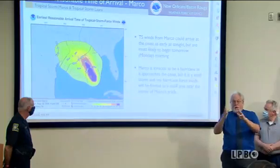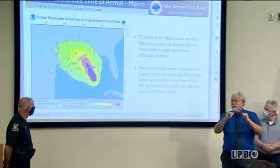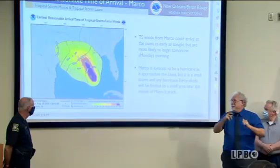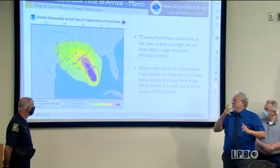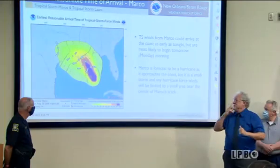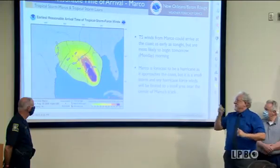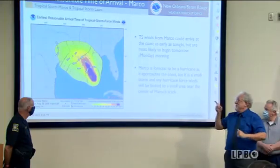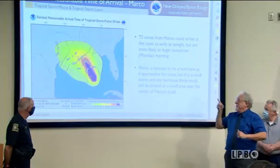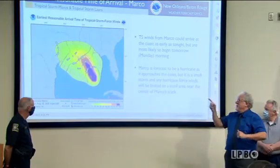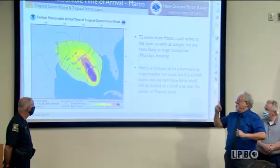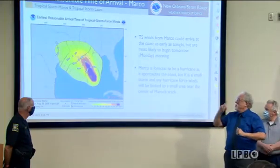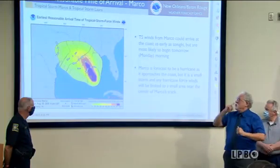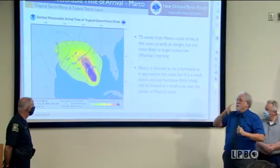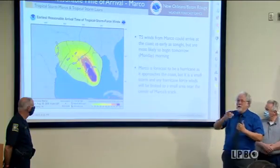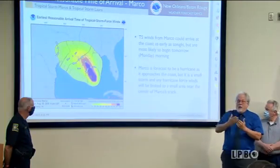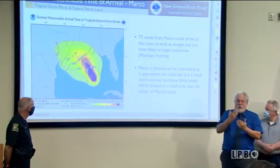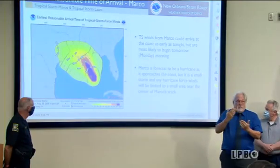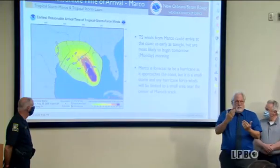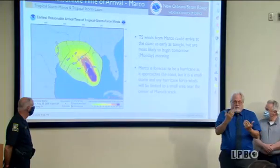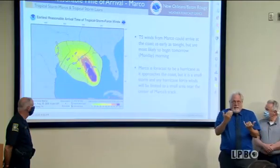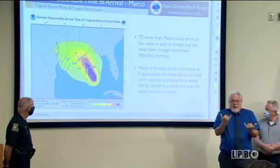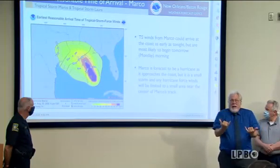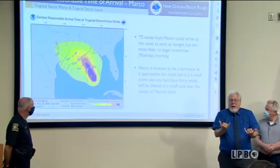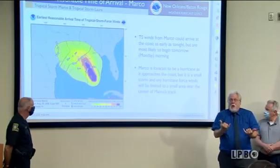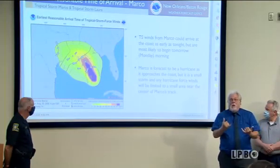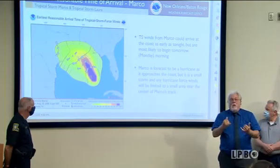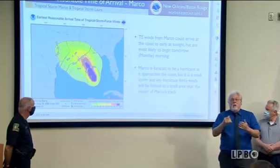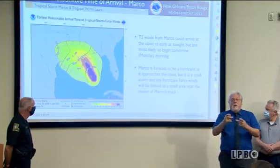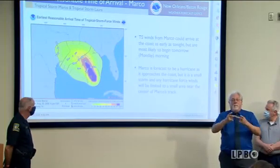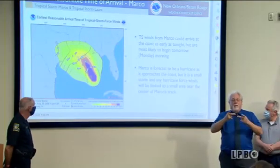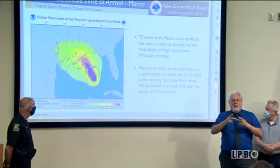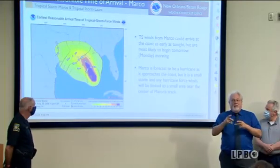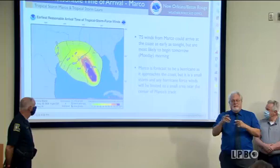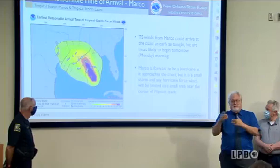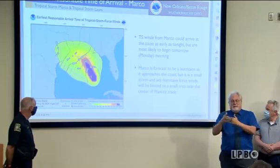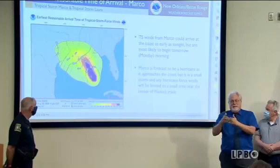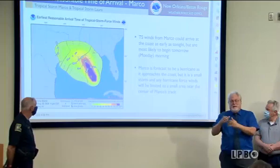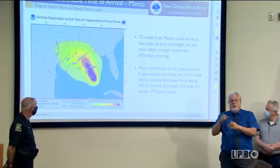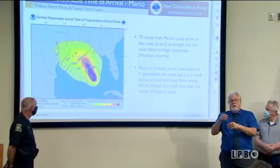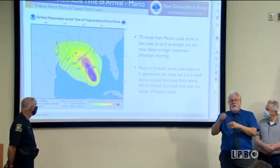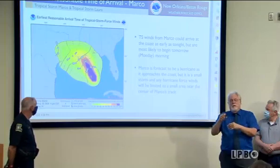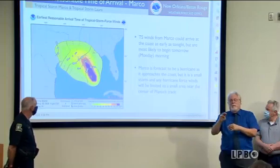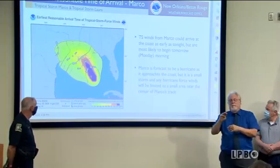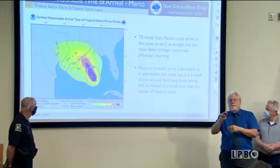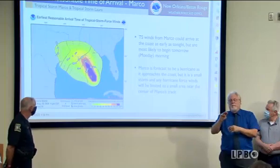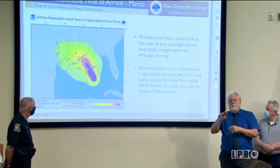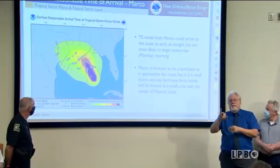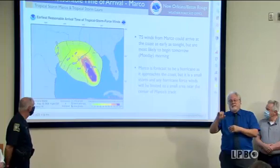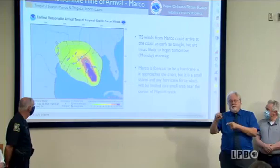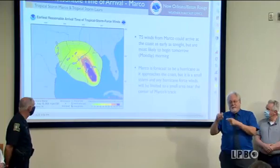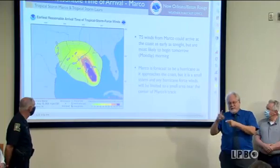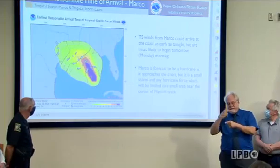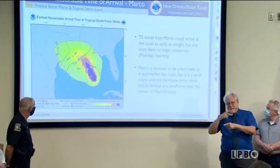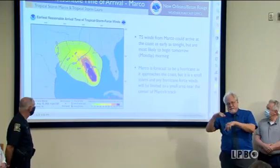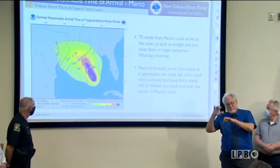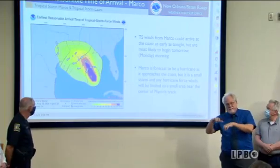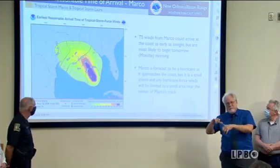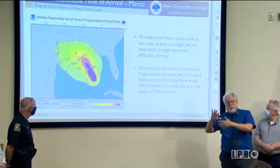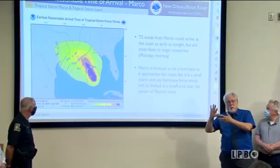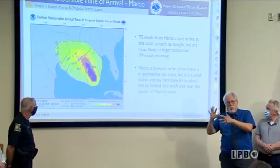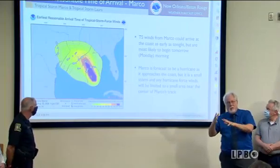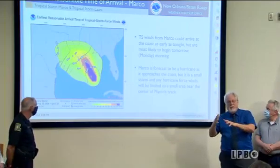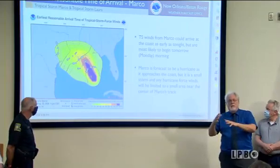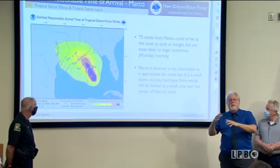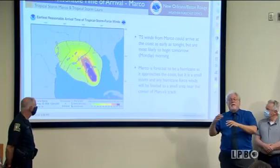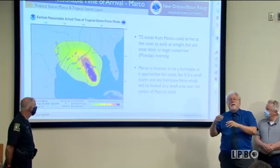you can see here, it's really almost now. There are places along the mouth of Mississippi that are seeing some showers and thunderstorms and wind gusts right now to